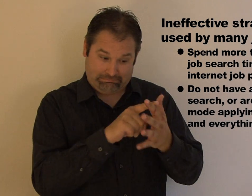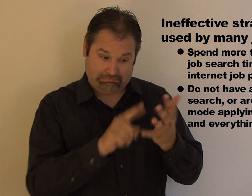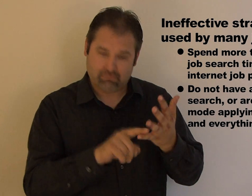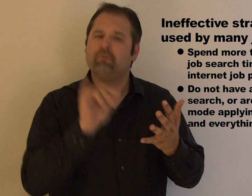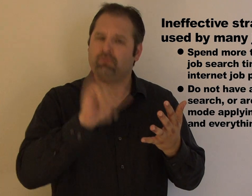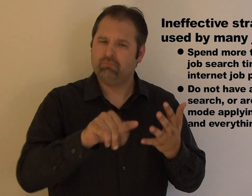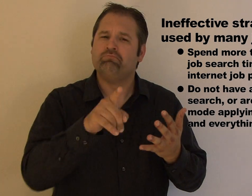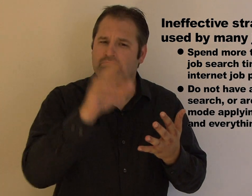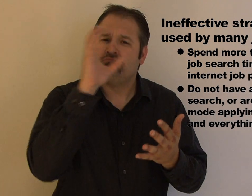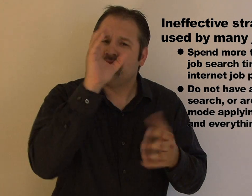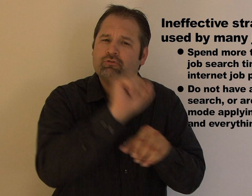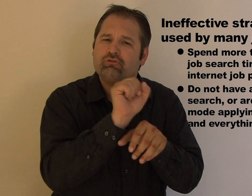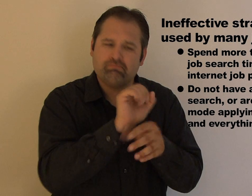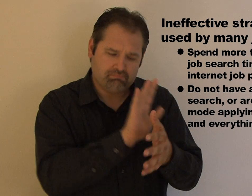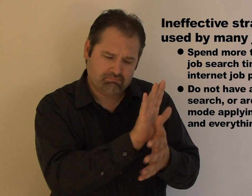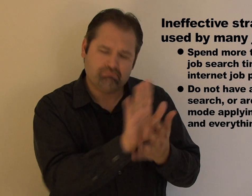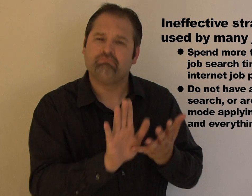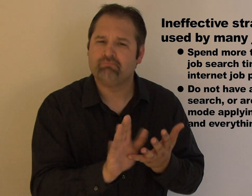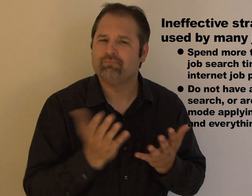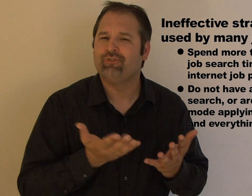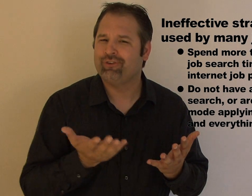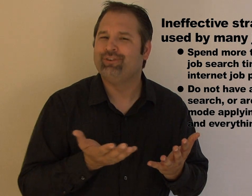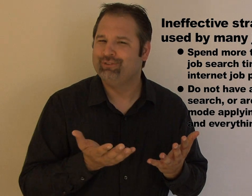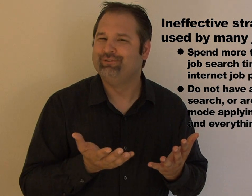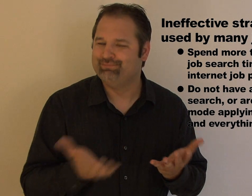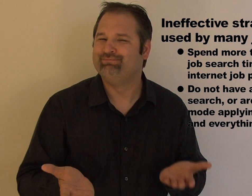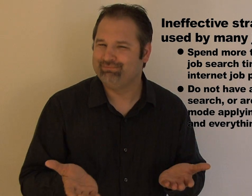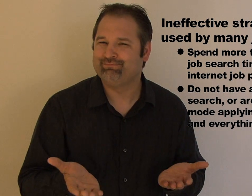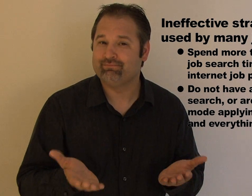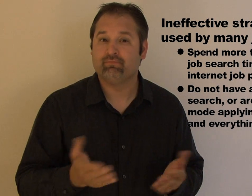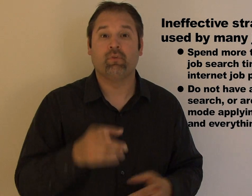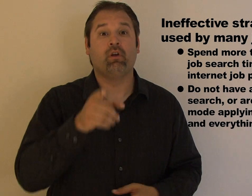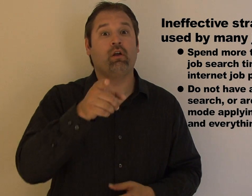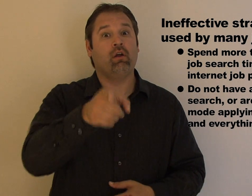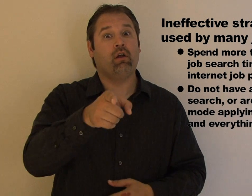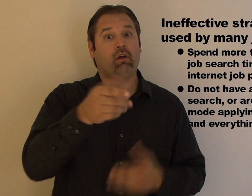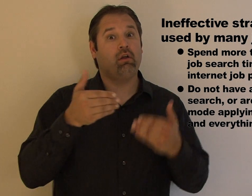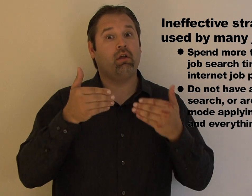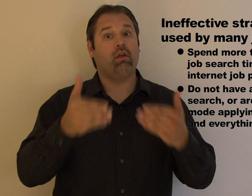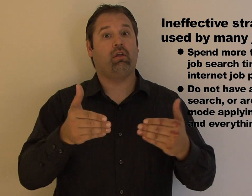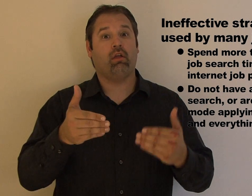Being in desperate mode is when you tell an employer you will do anything.